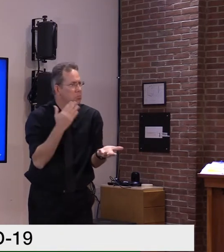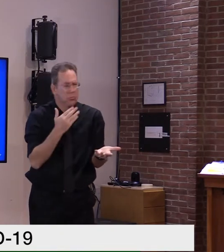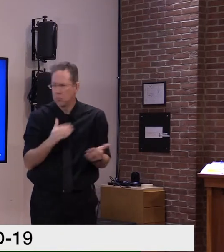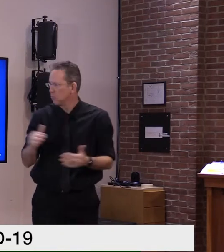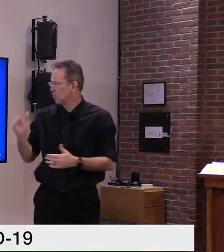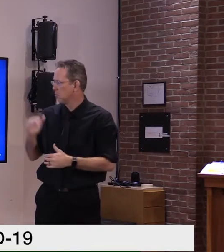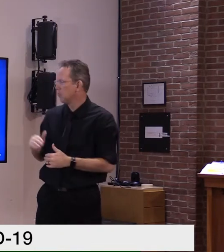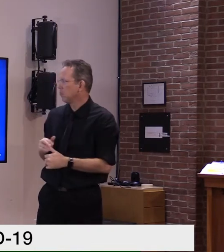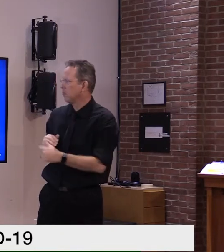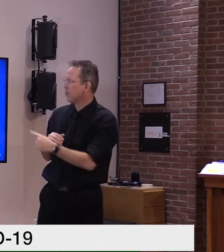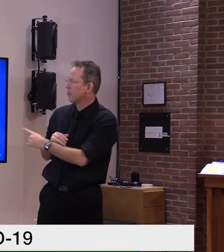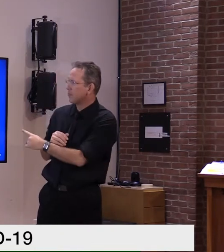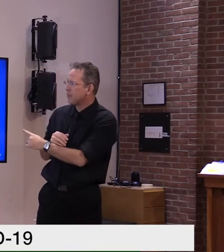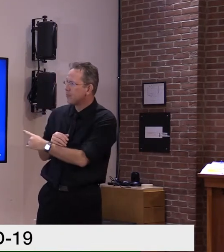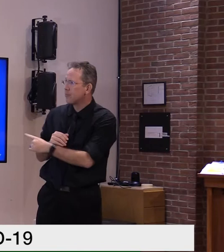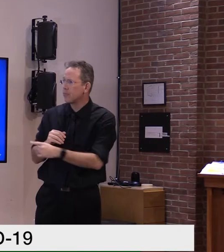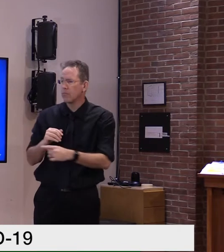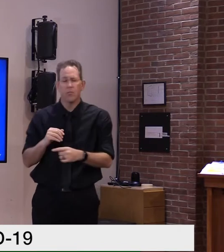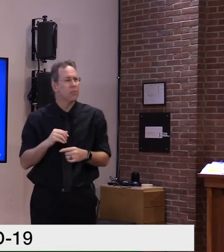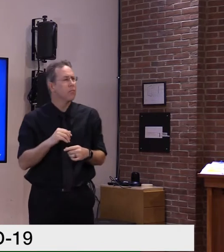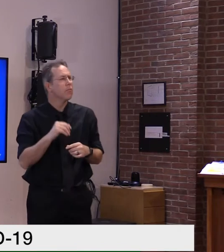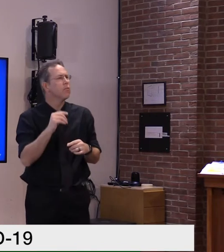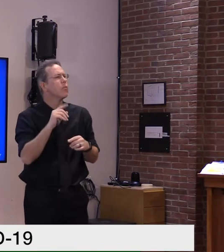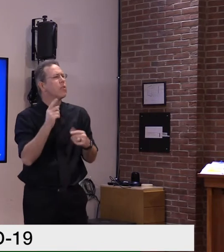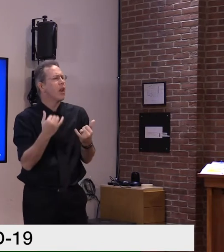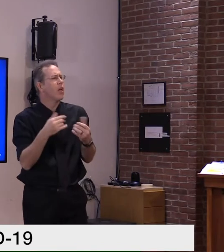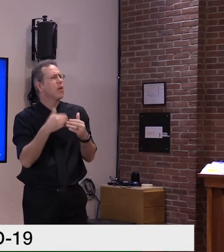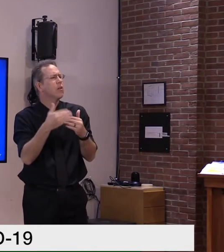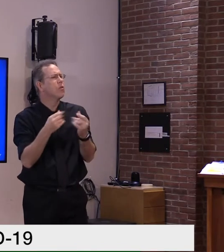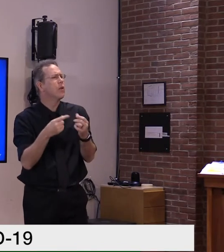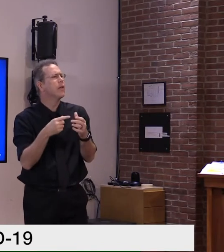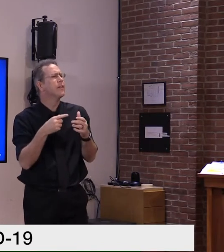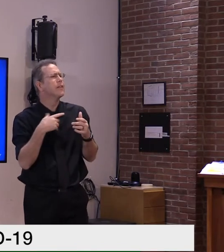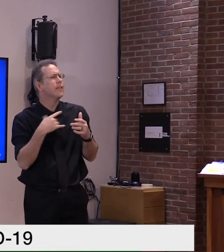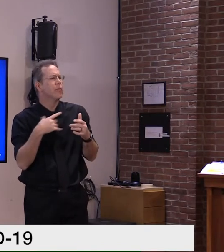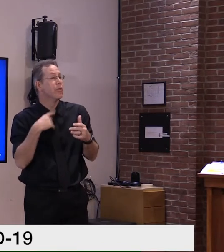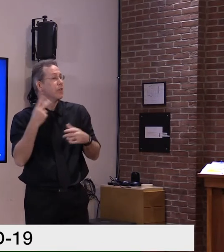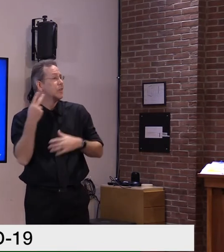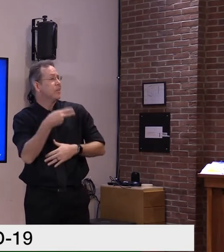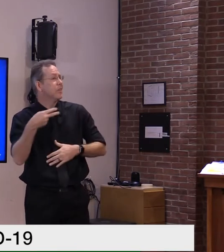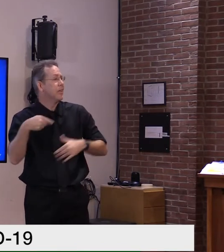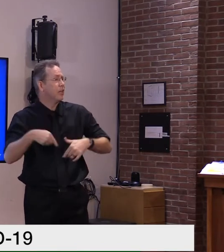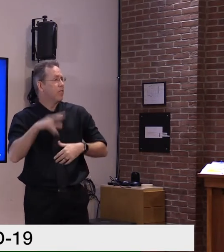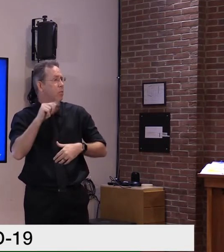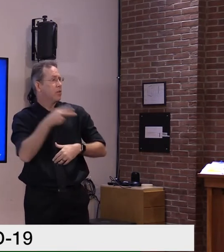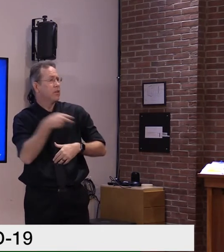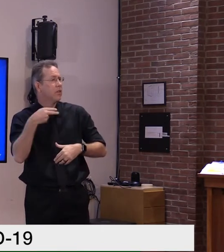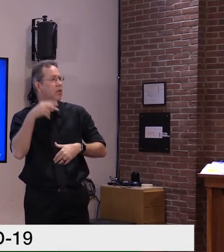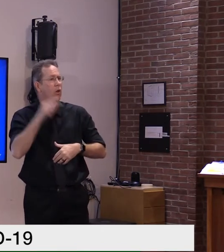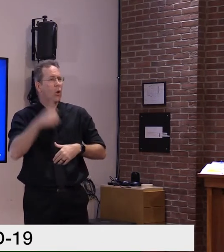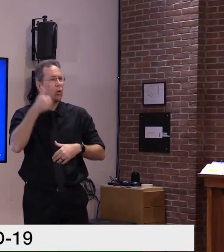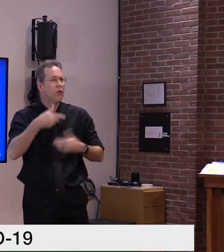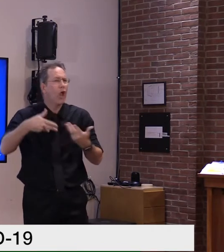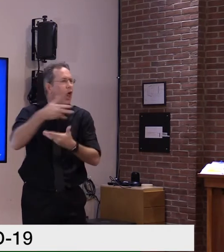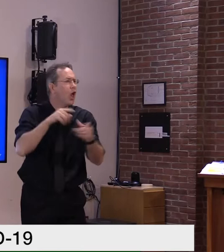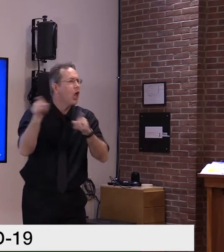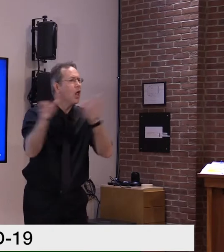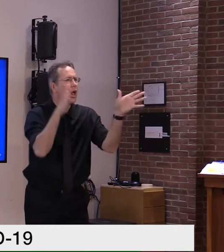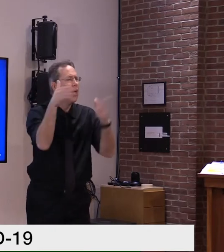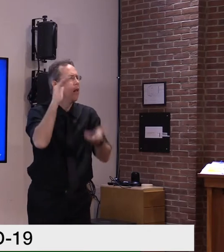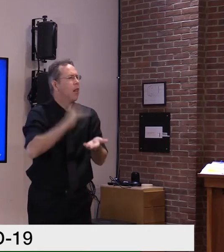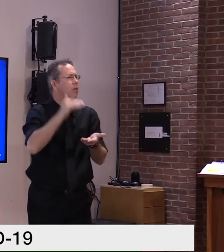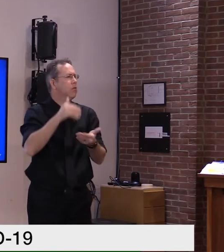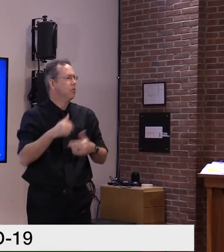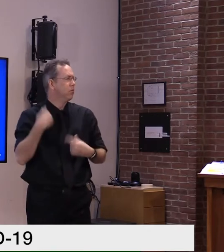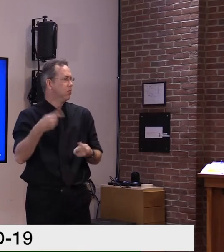second least mobile state in the country. For comparison purposes, yesterday Vermont maintained the lowest per capita